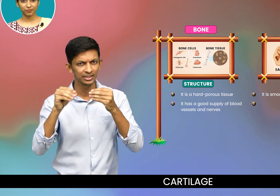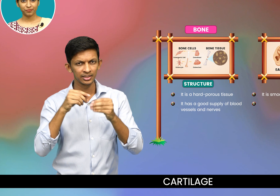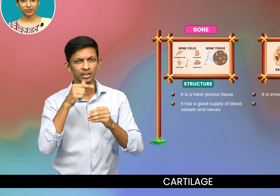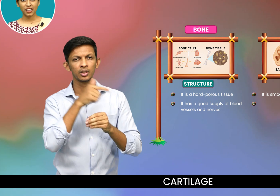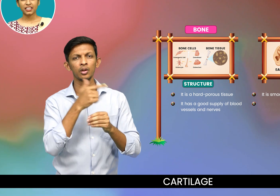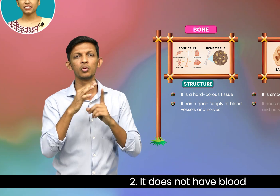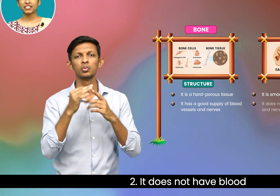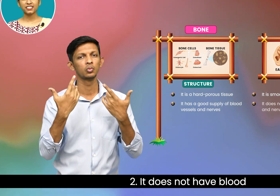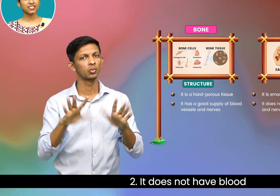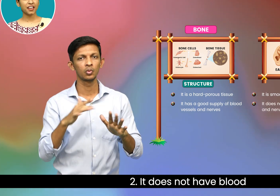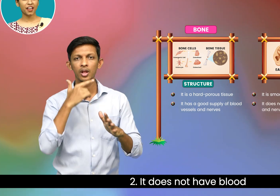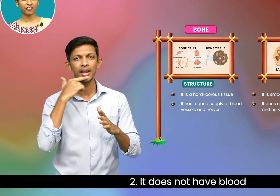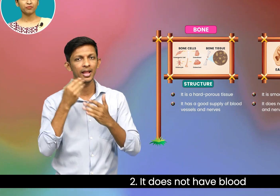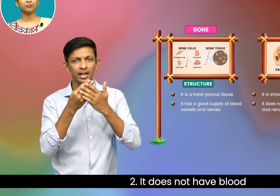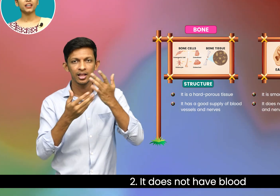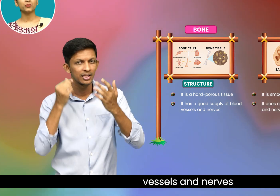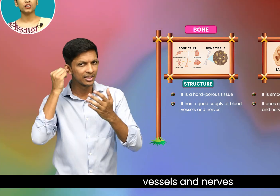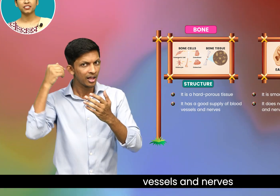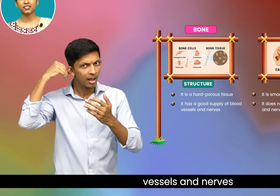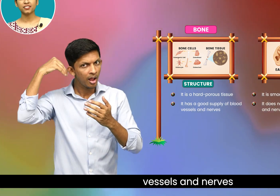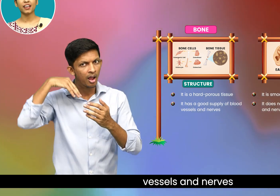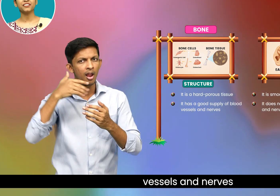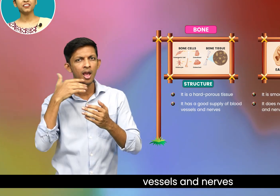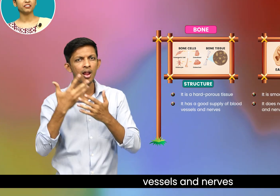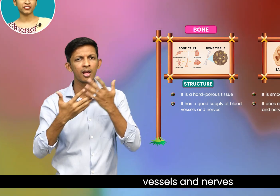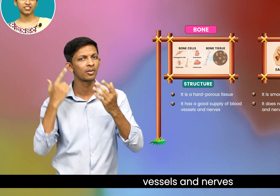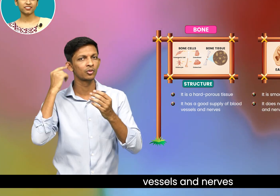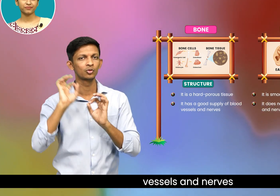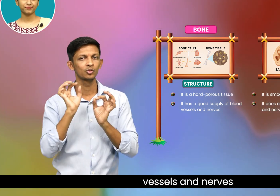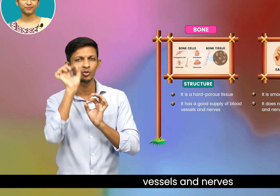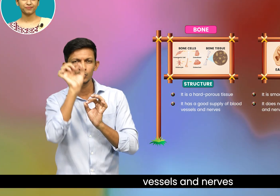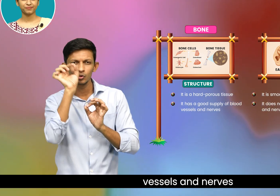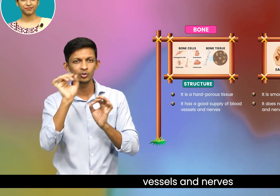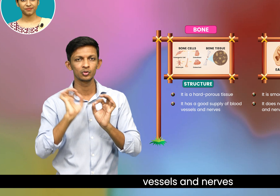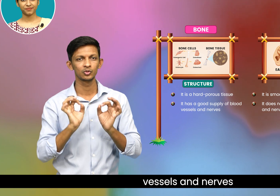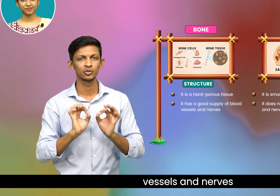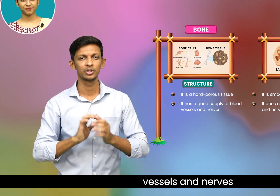Cartilage. It doesn't have blood vessels and nerves.